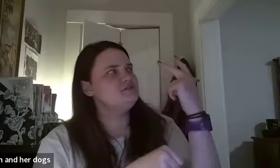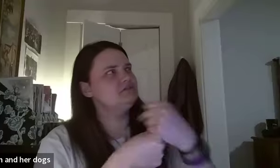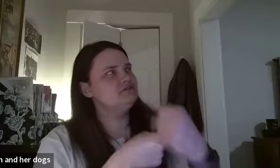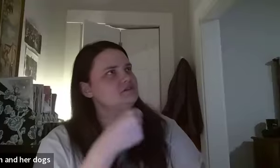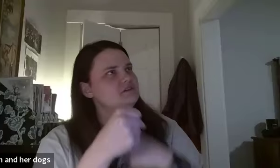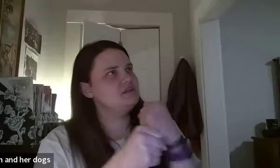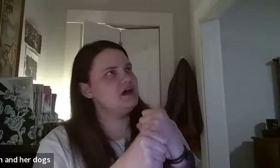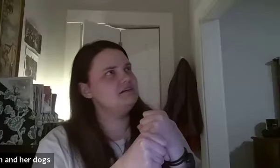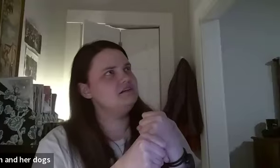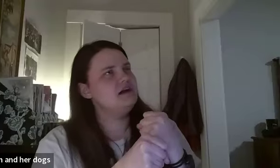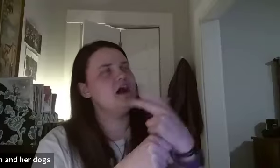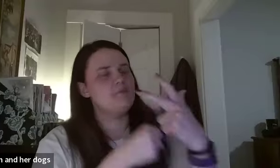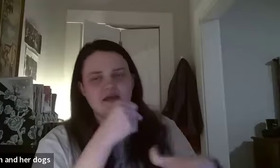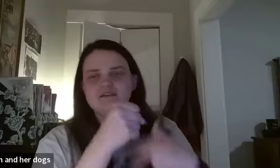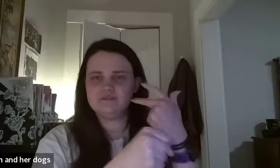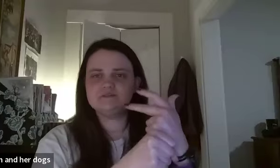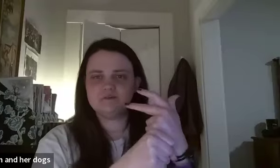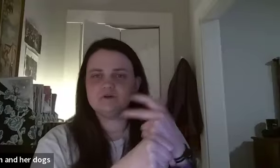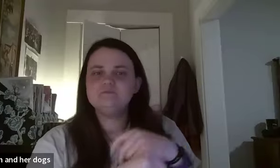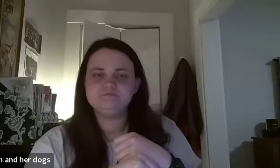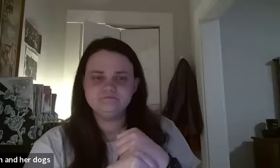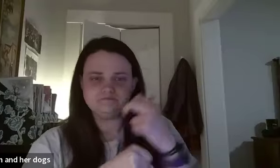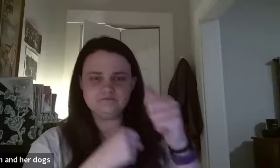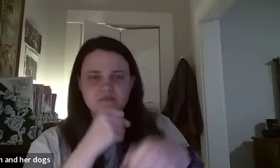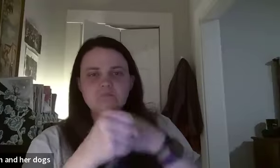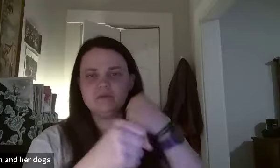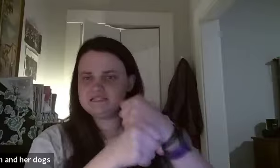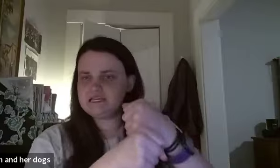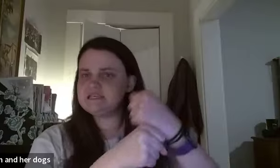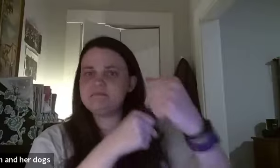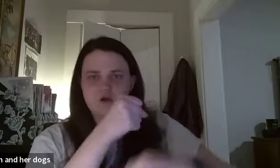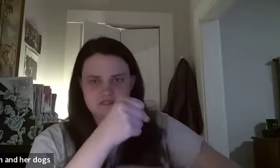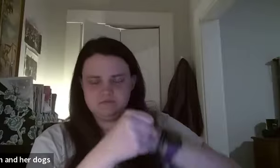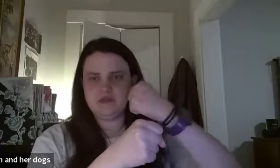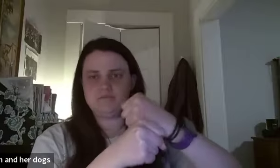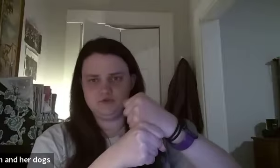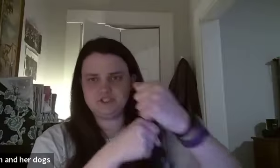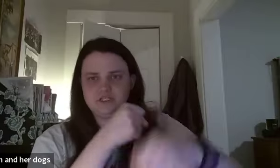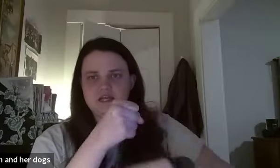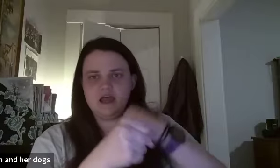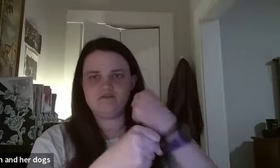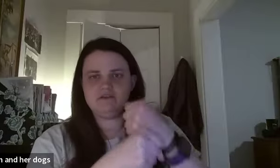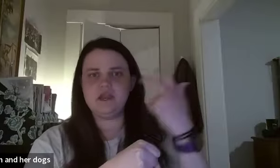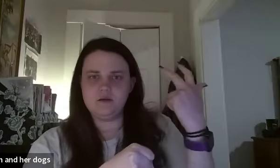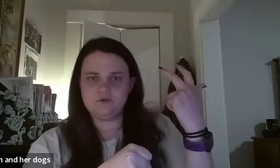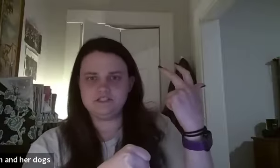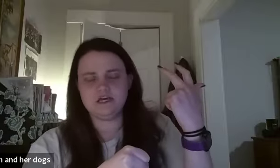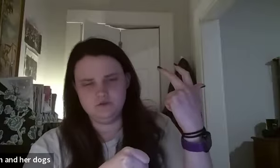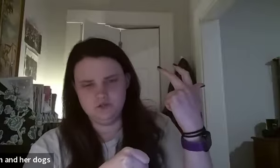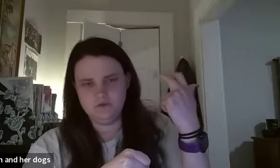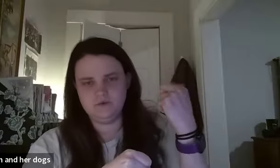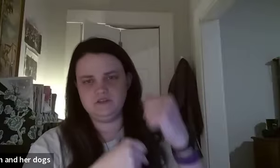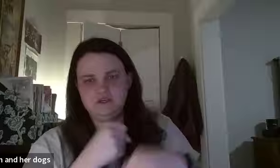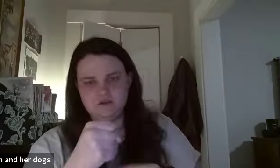do that? I might have done this before. But it's that same concept with that motion and having that number to tell you with the